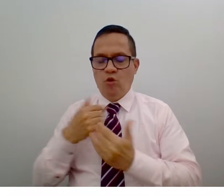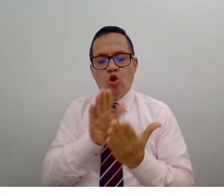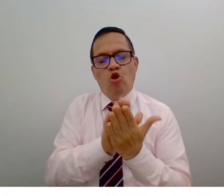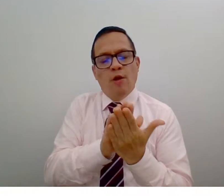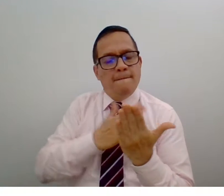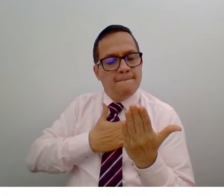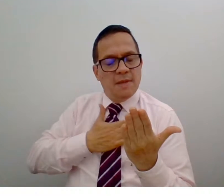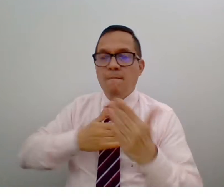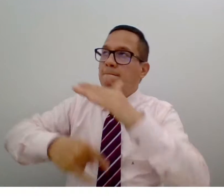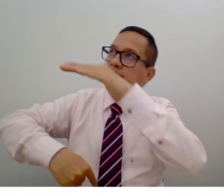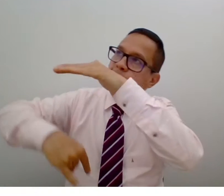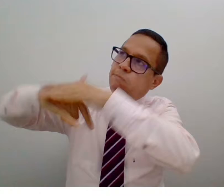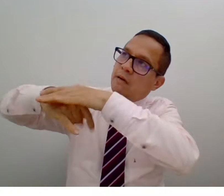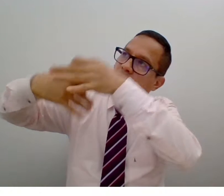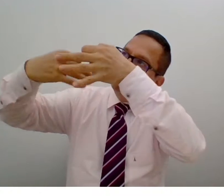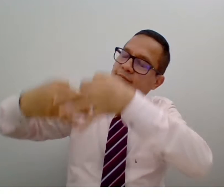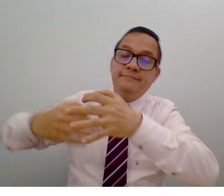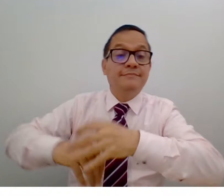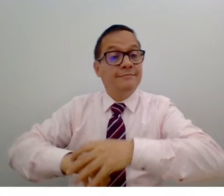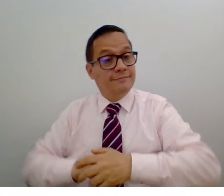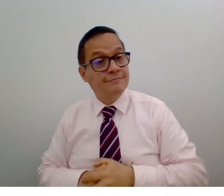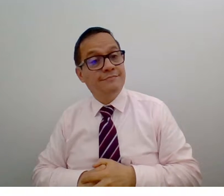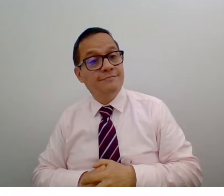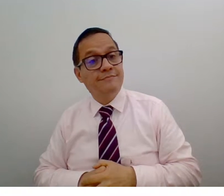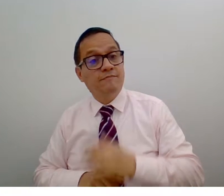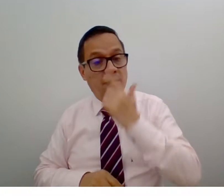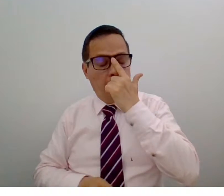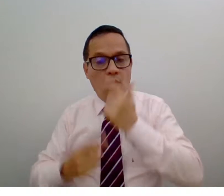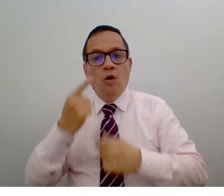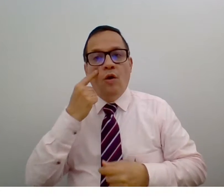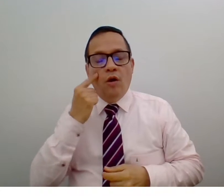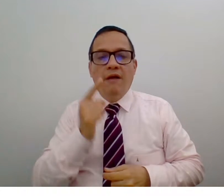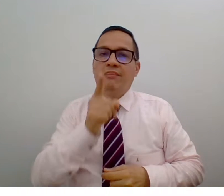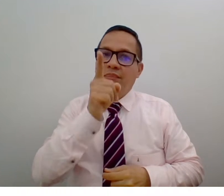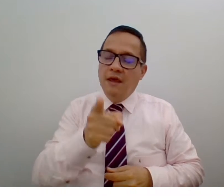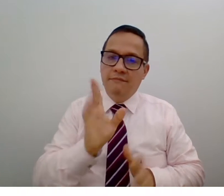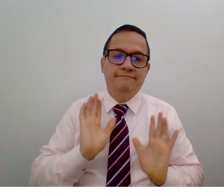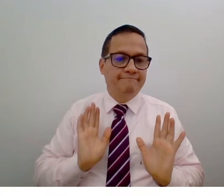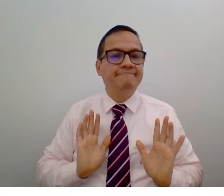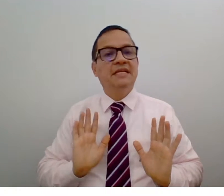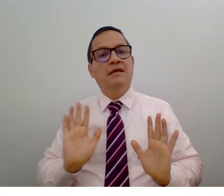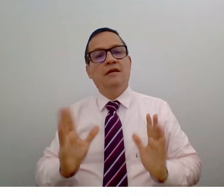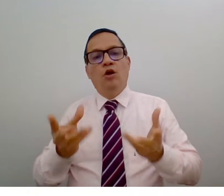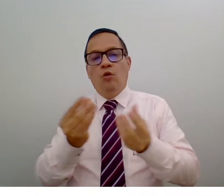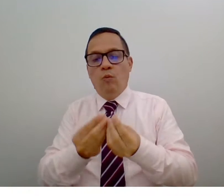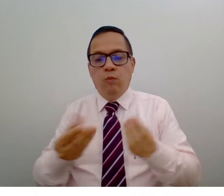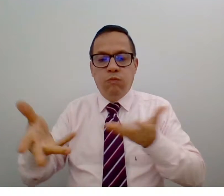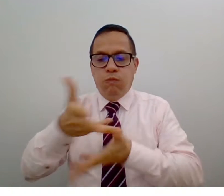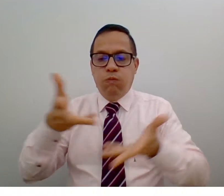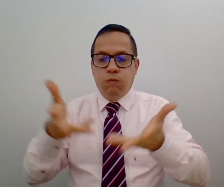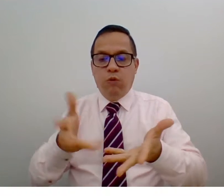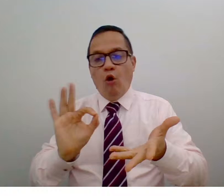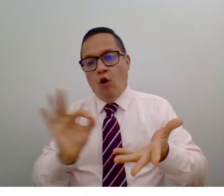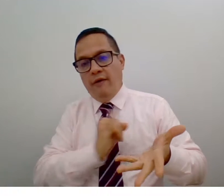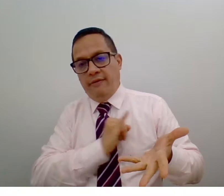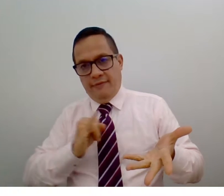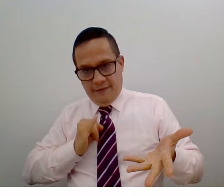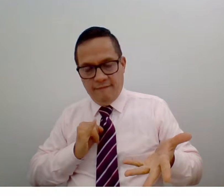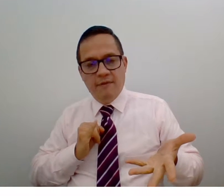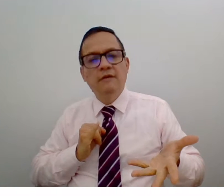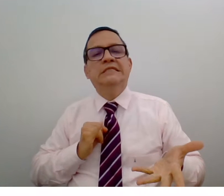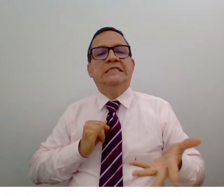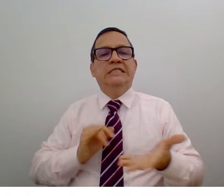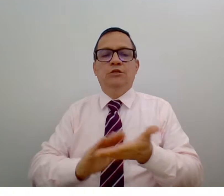document. Please keep in mind that all individual or collaborative written products